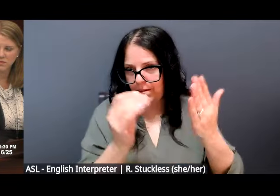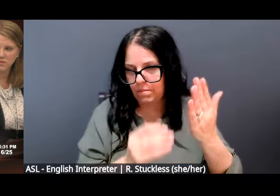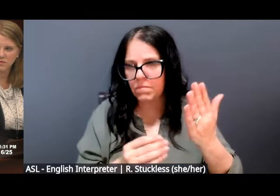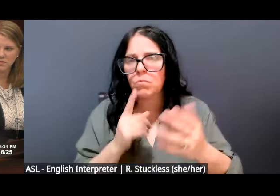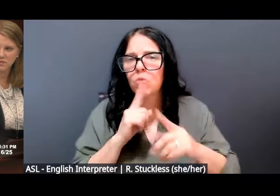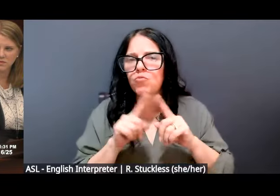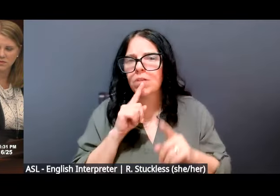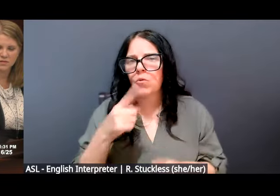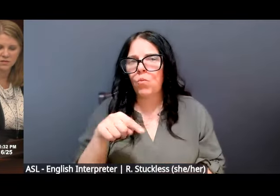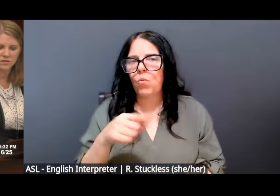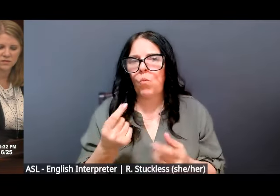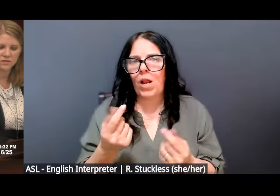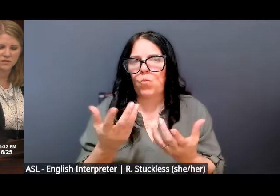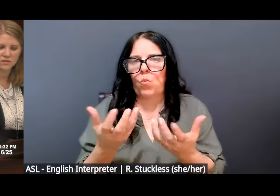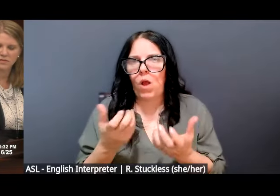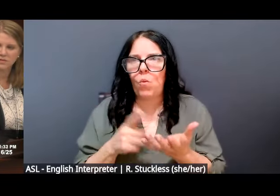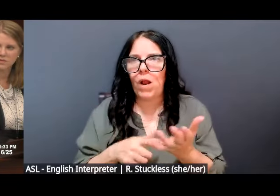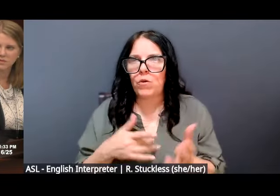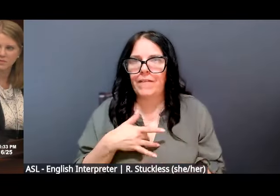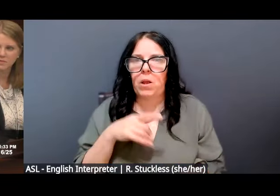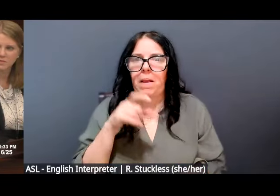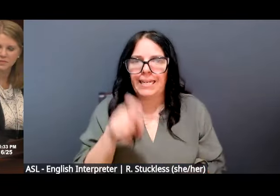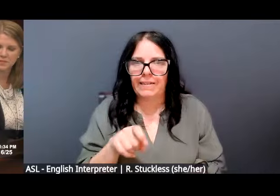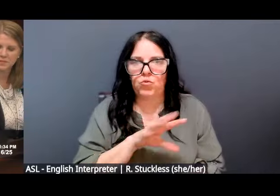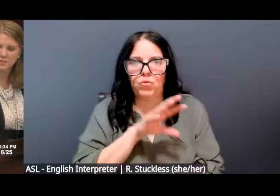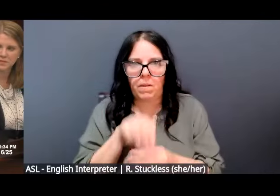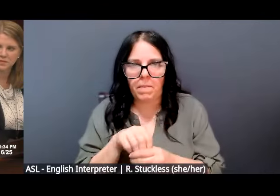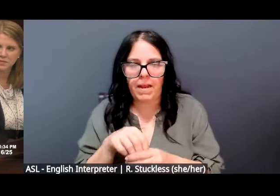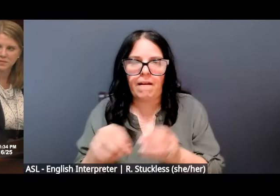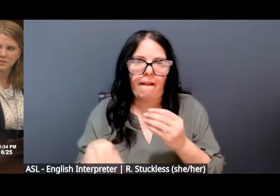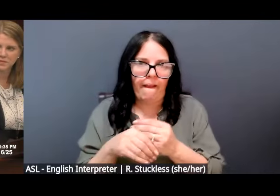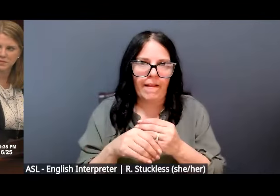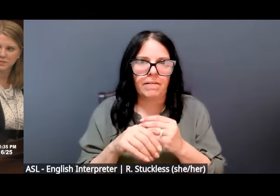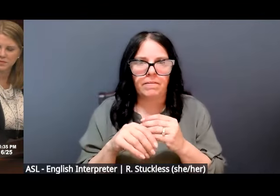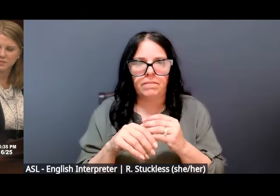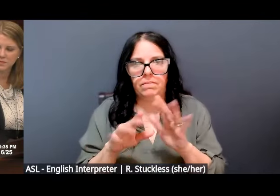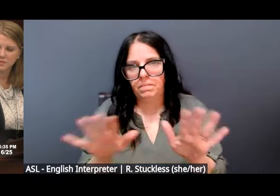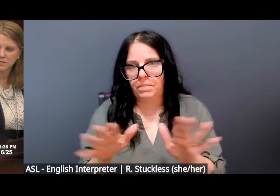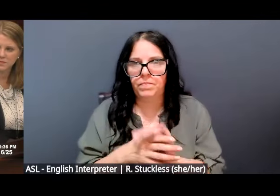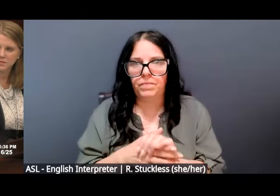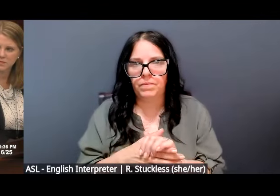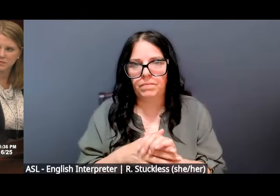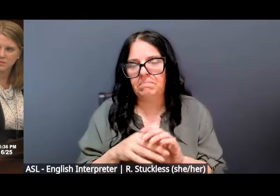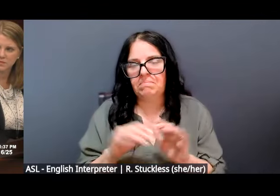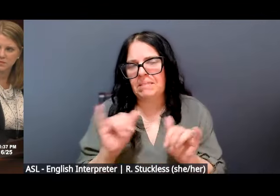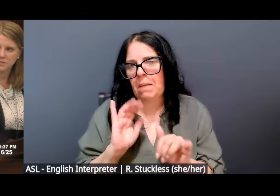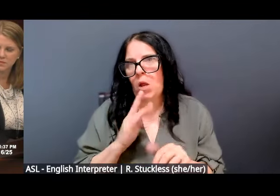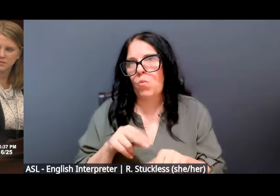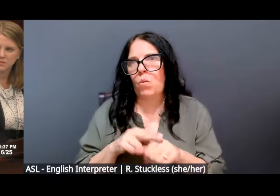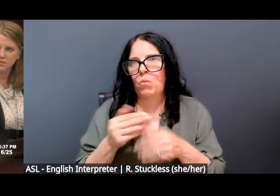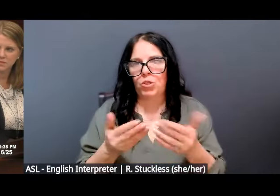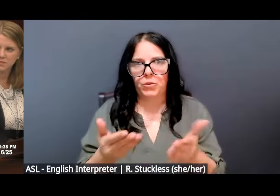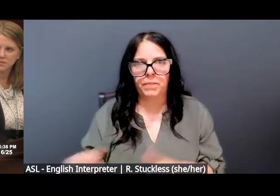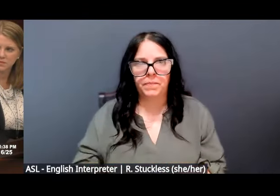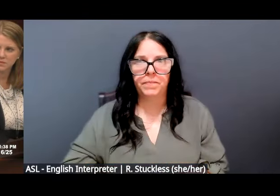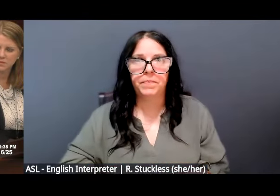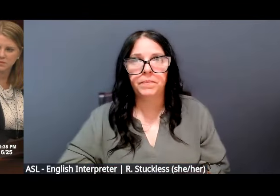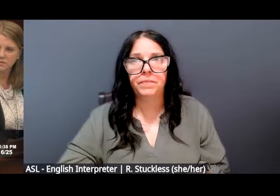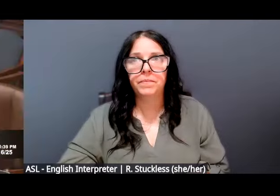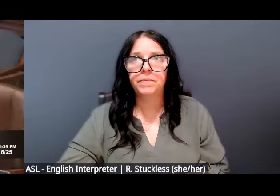the things that you think need to be amended or added and things like that? So like we usually do. So So if we approach it that